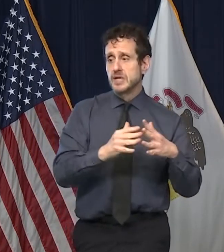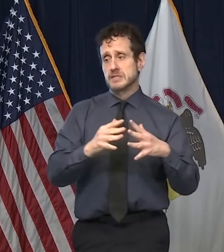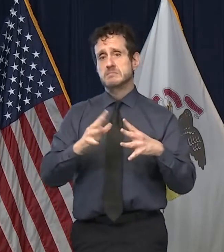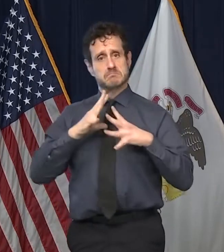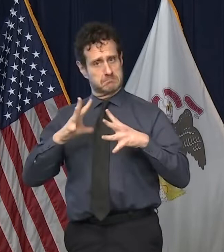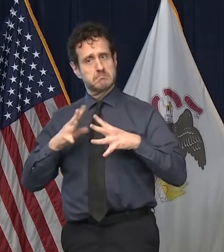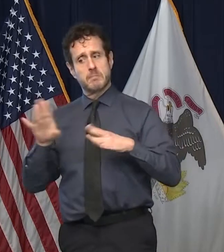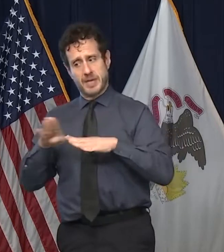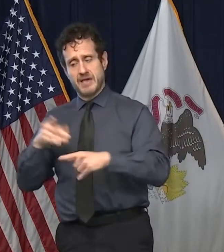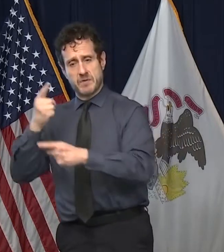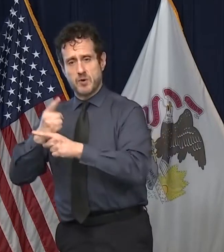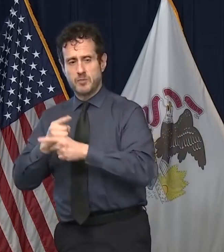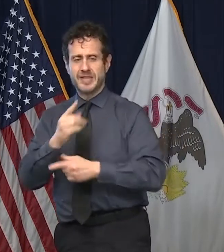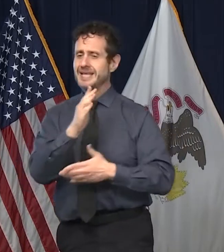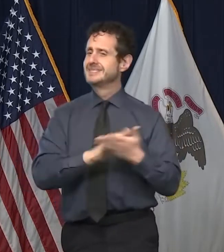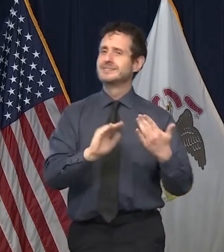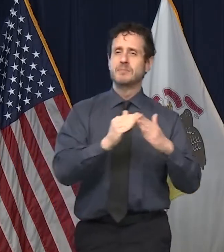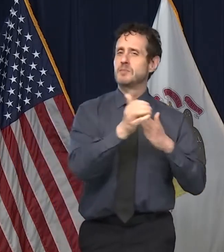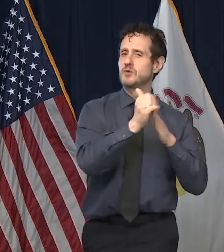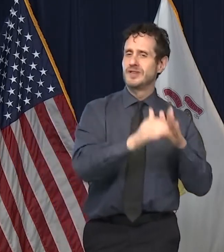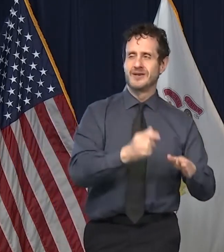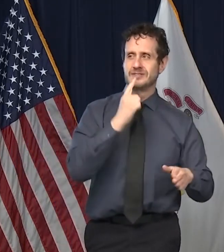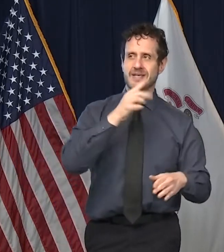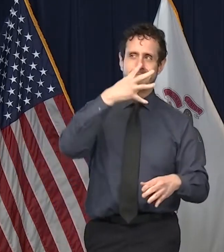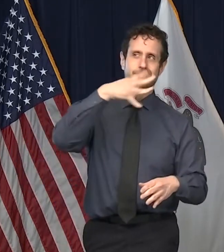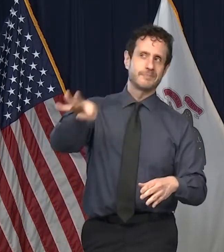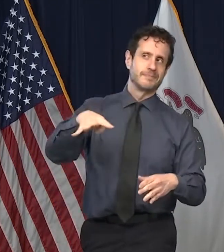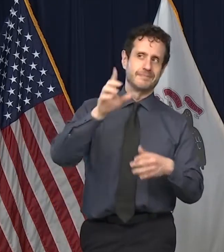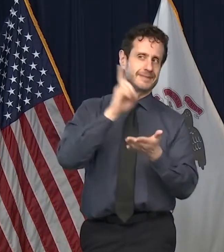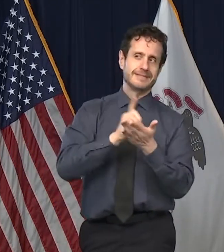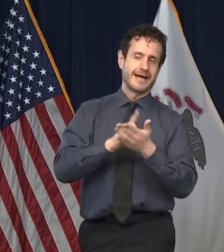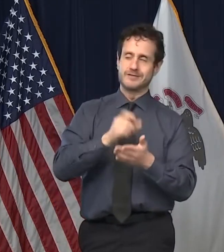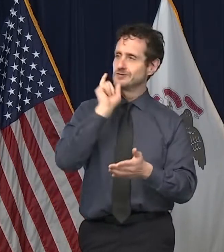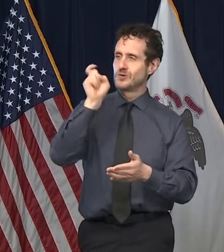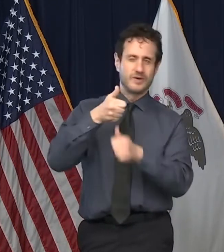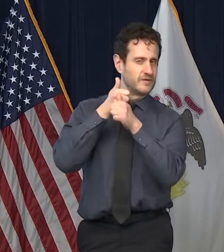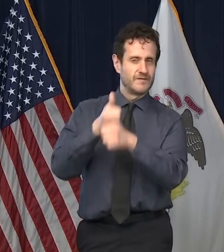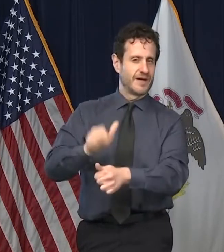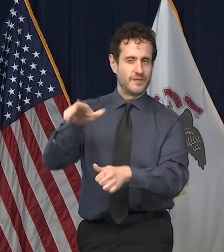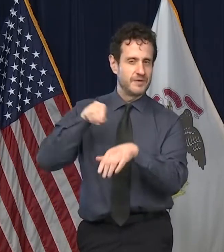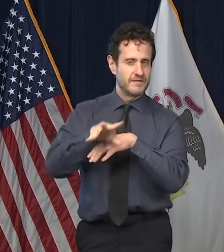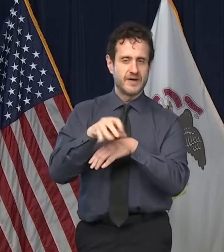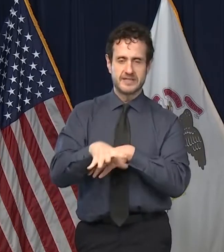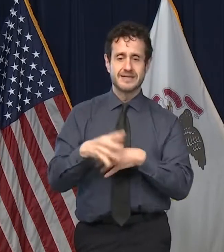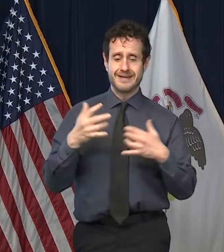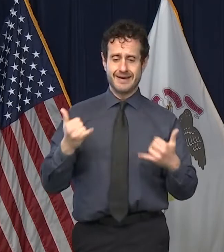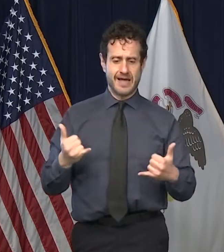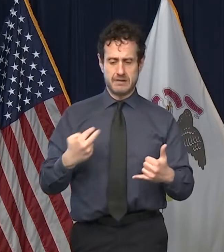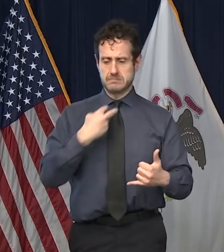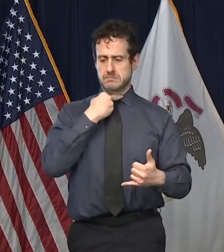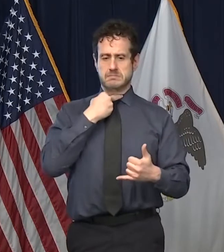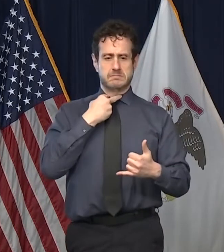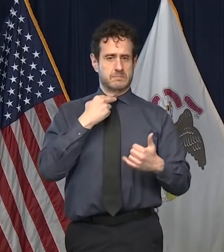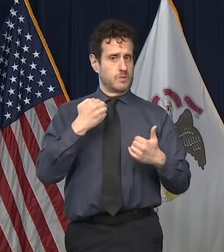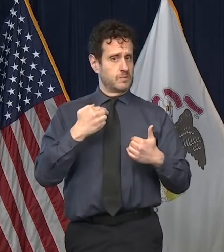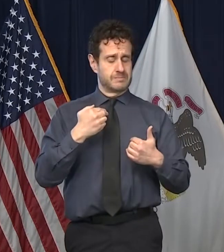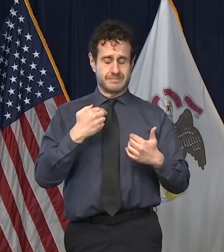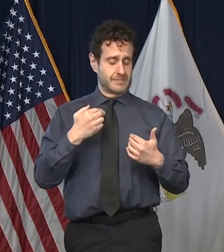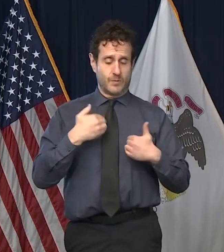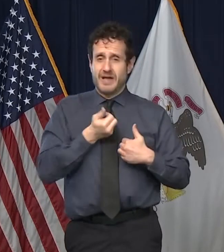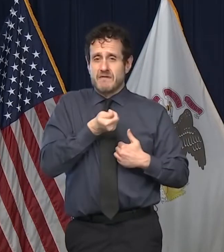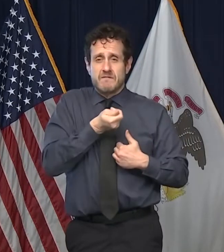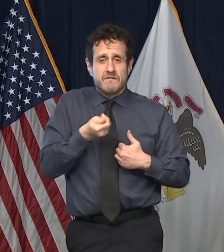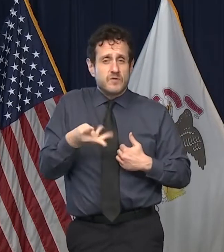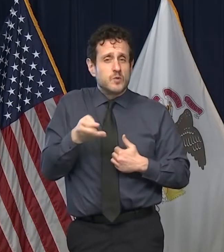community leaders choosing not to listen to the doctors, we are left with not many tools left in our toolbox to fight